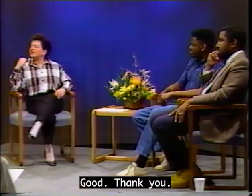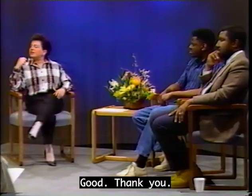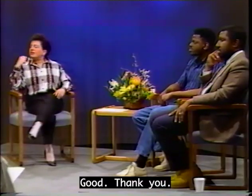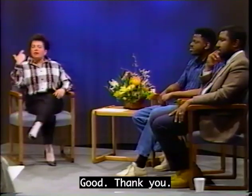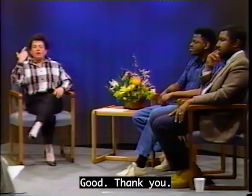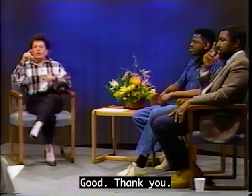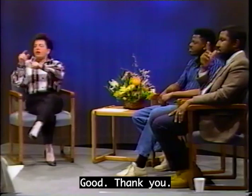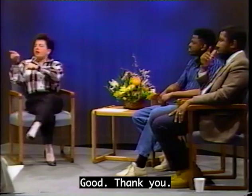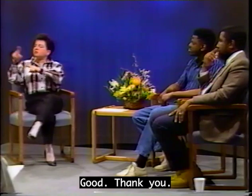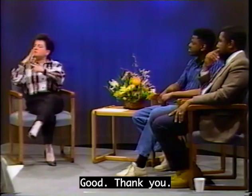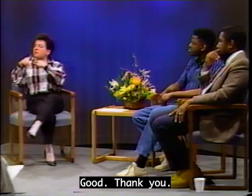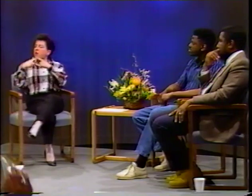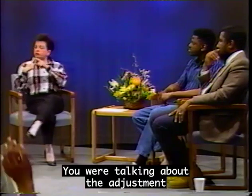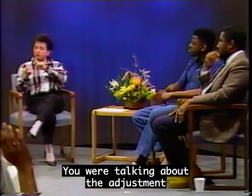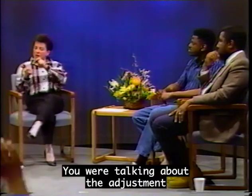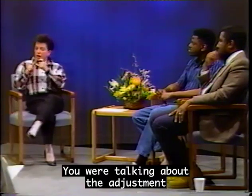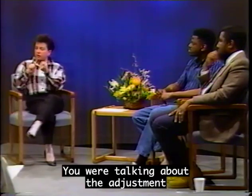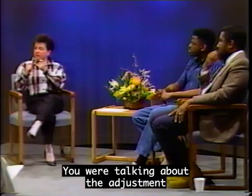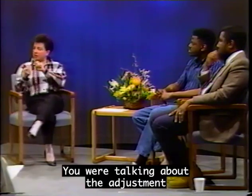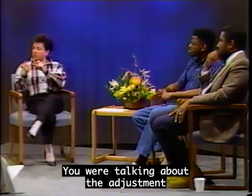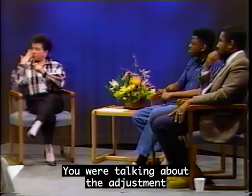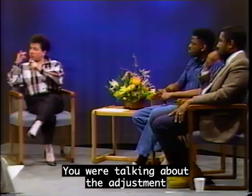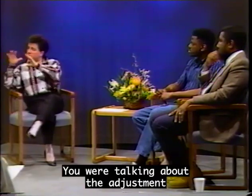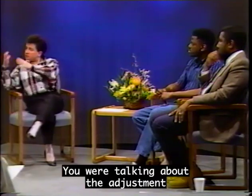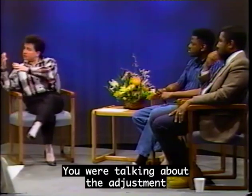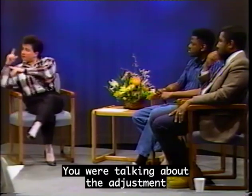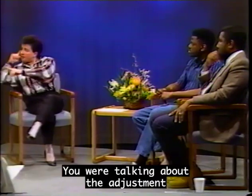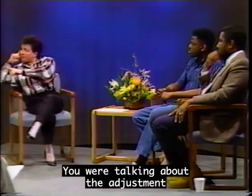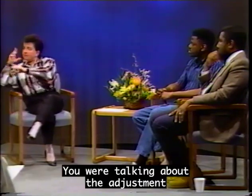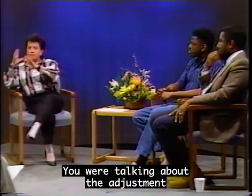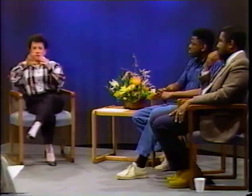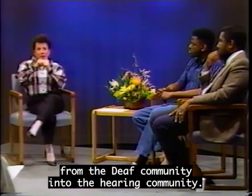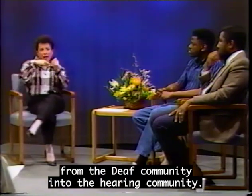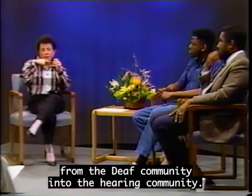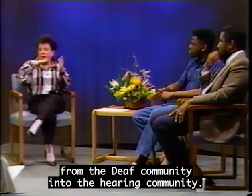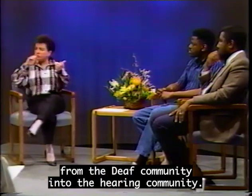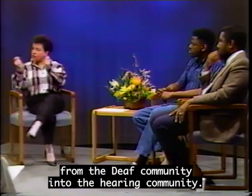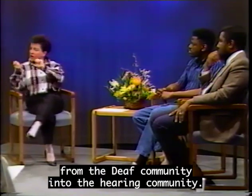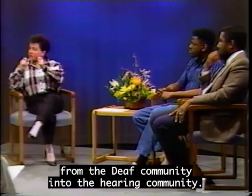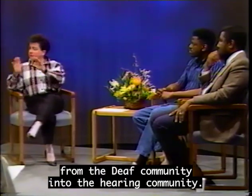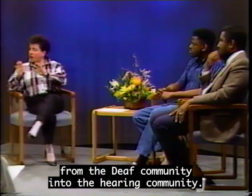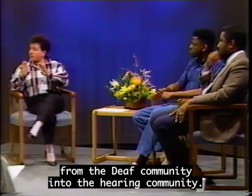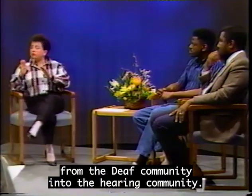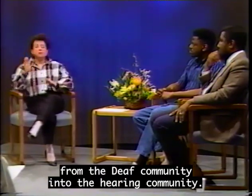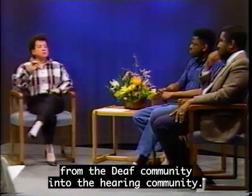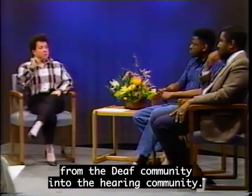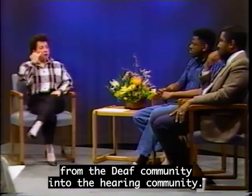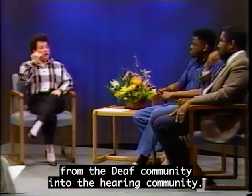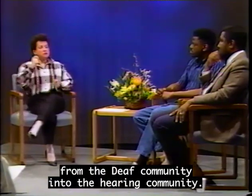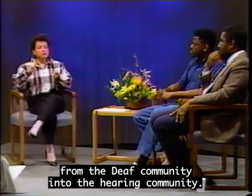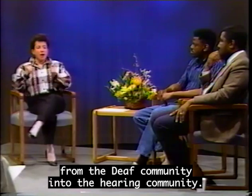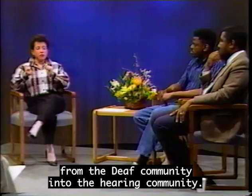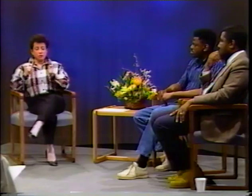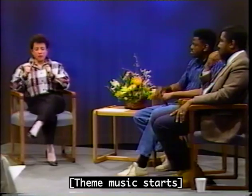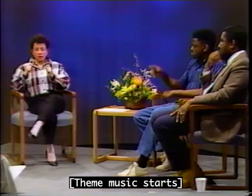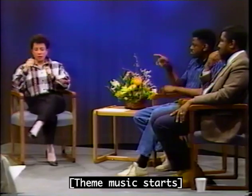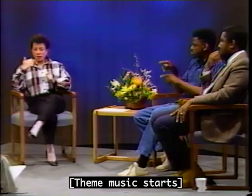Good, thank you. You were talking about the adjustment from the deaf community into the hearing community.